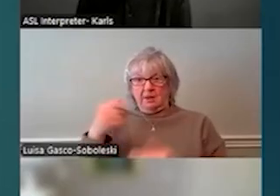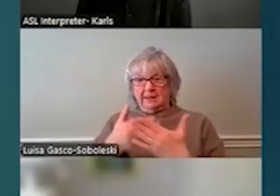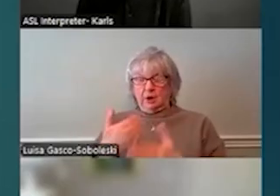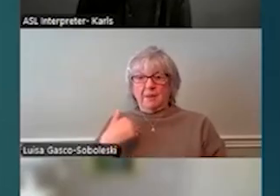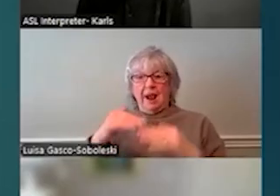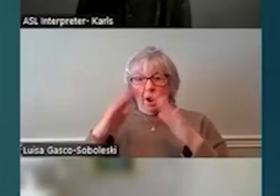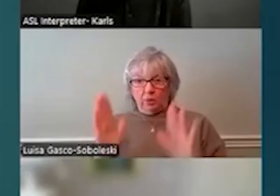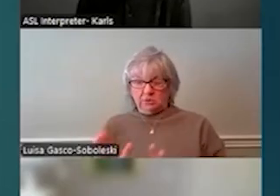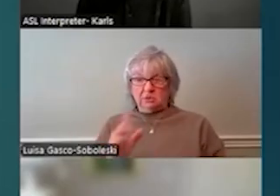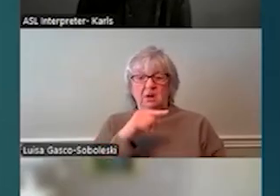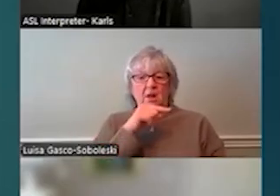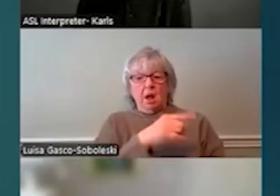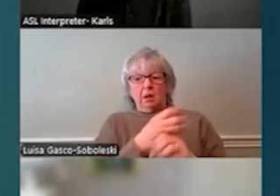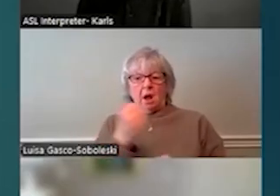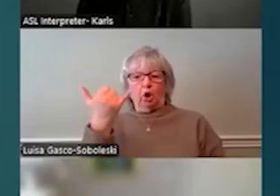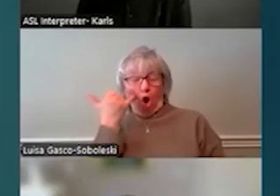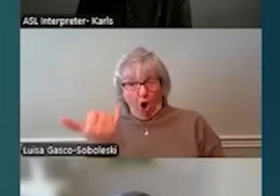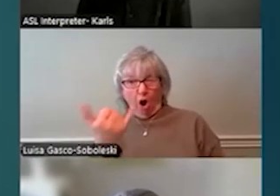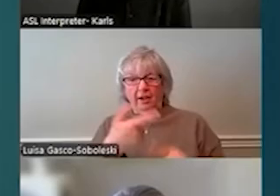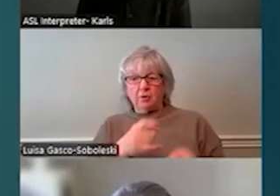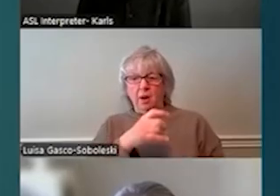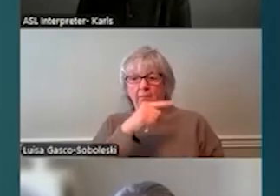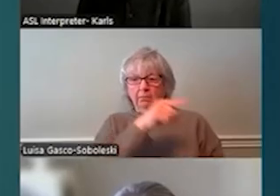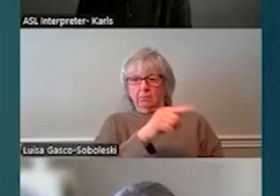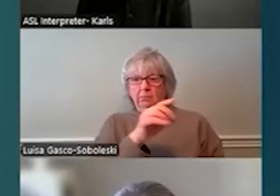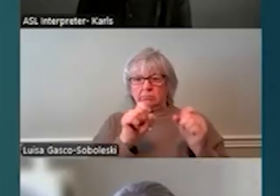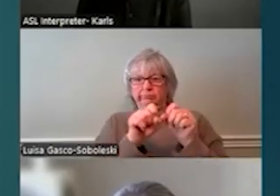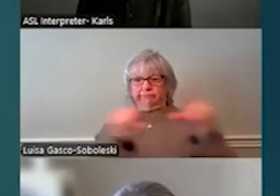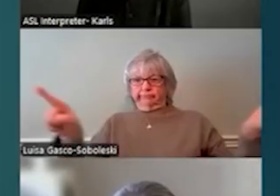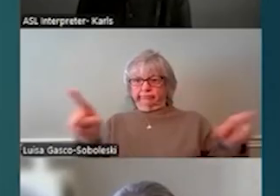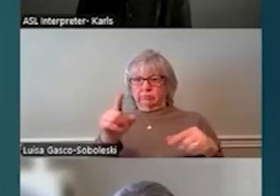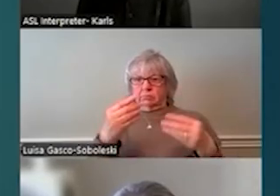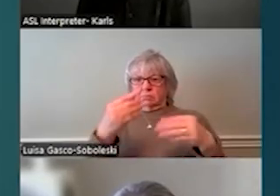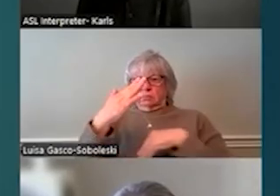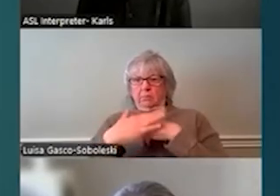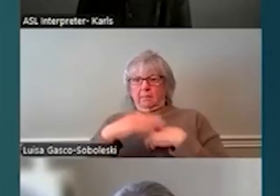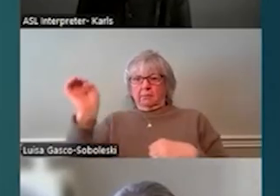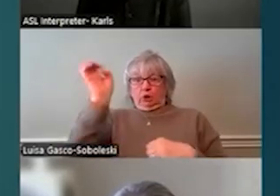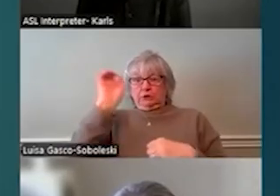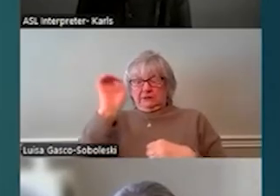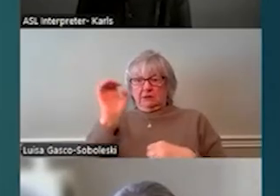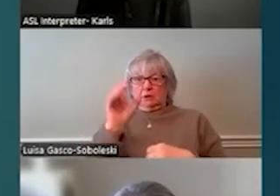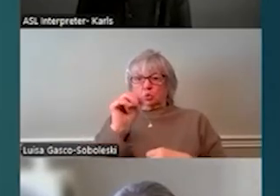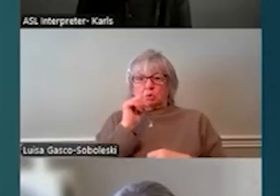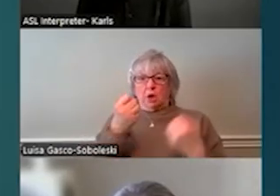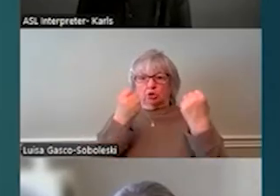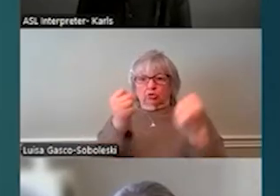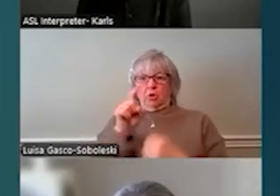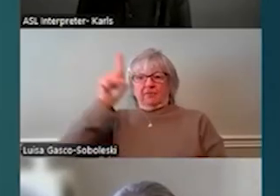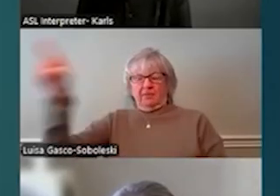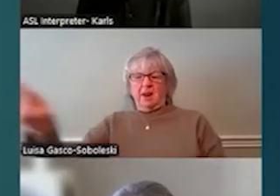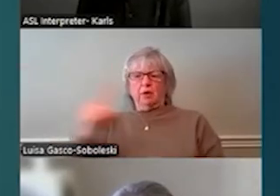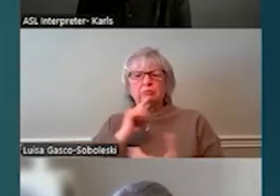the highway, and it was near my house. So they got a call that they